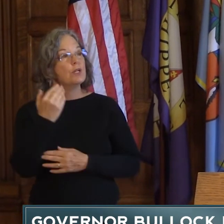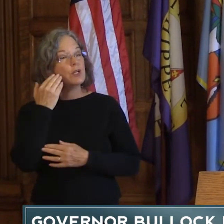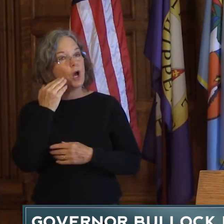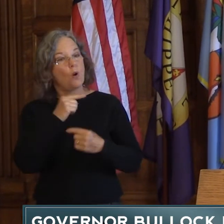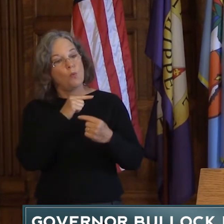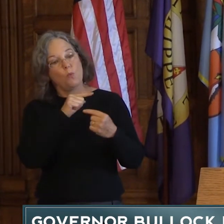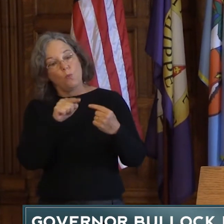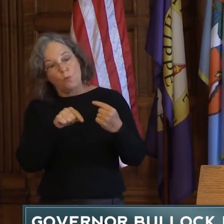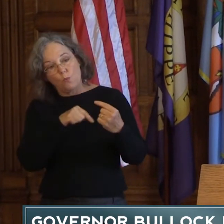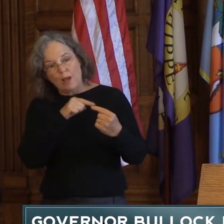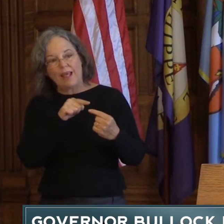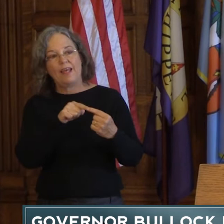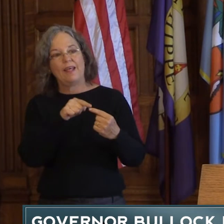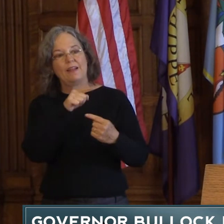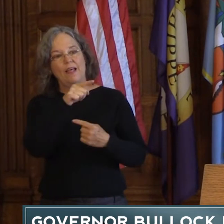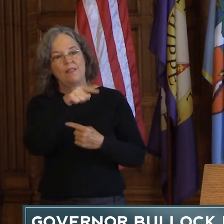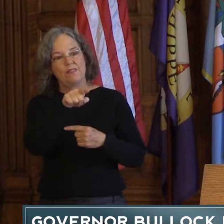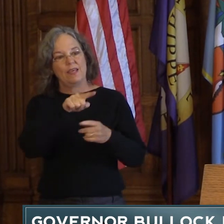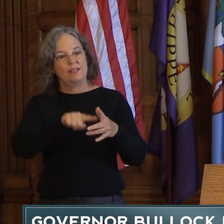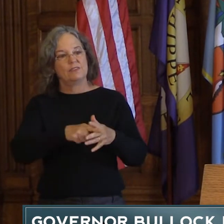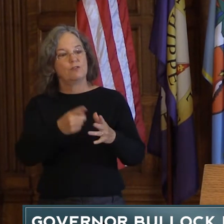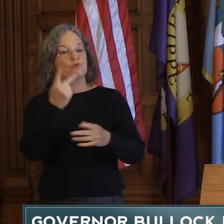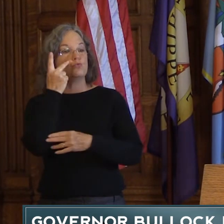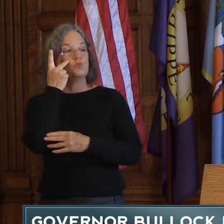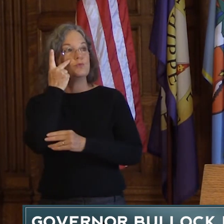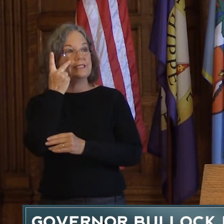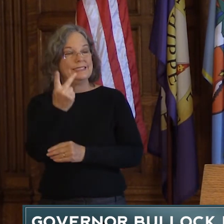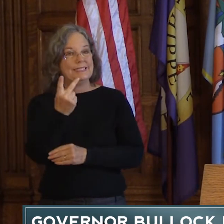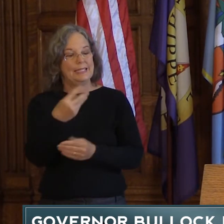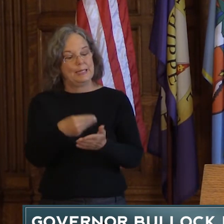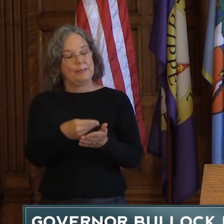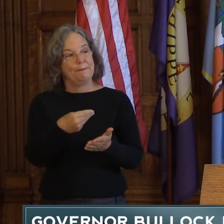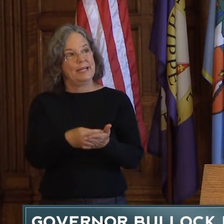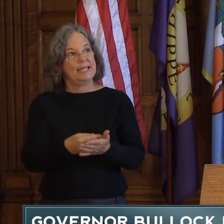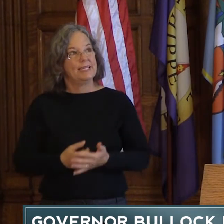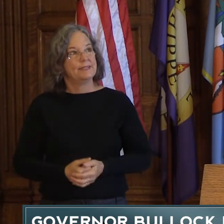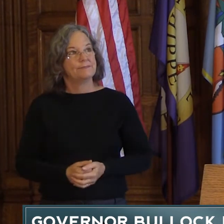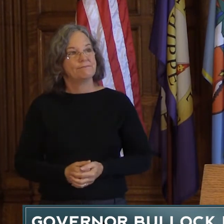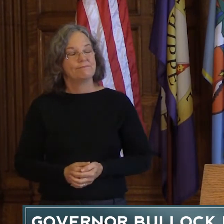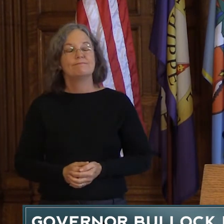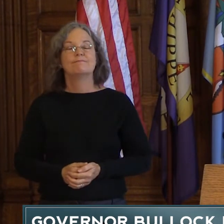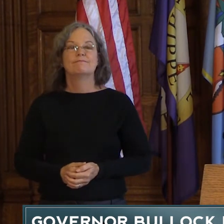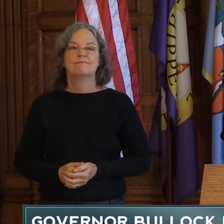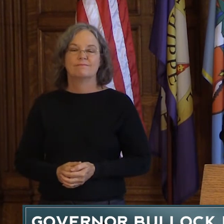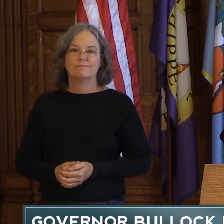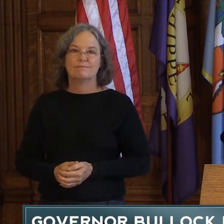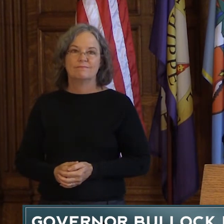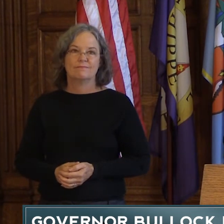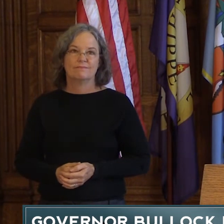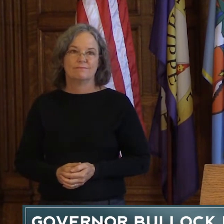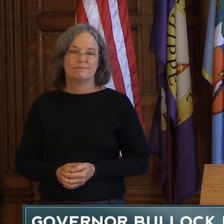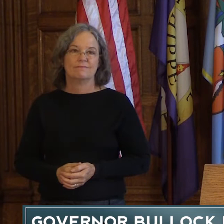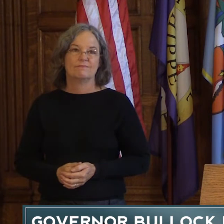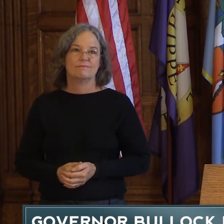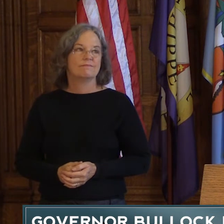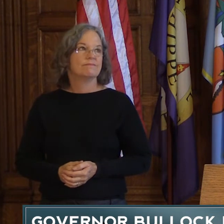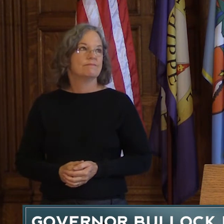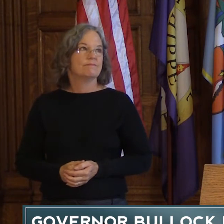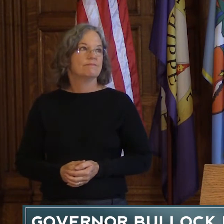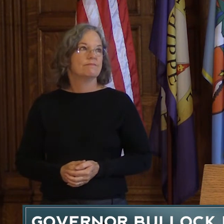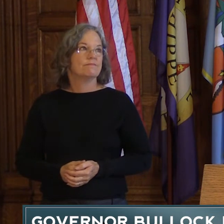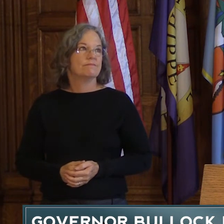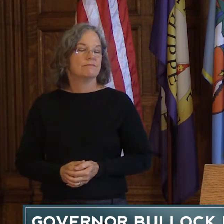might expect to begin seeing some of this money arrive? Yeah, Jonathan, so